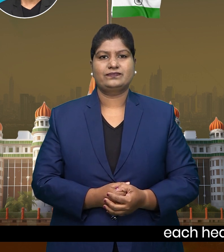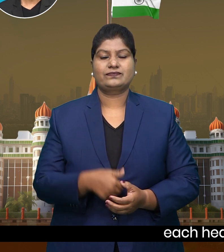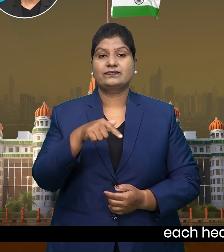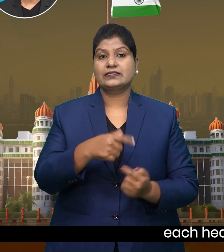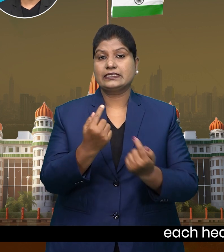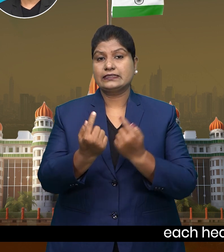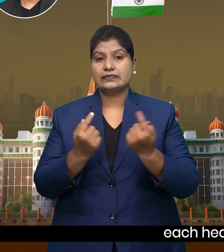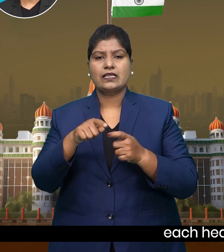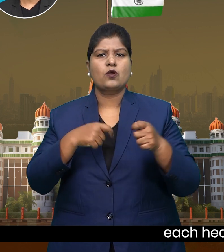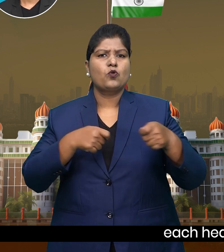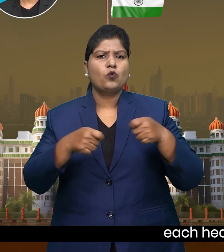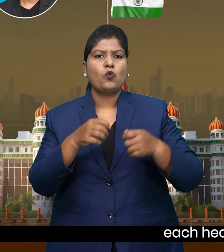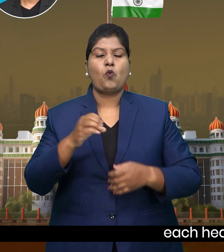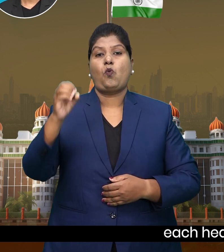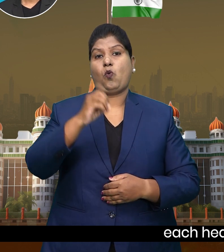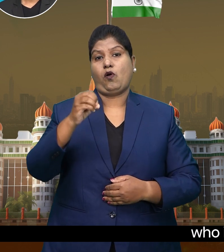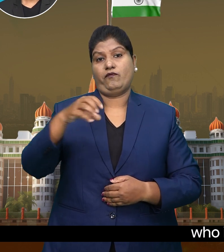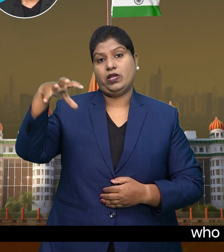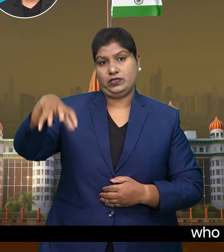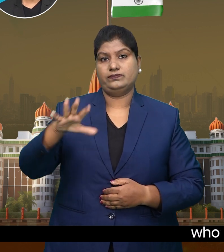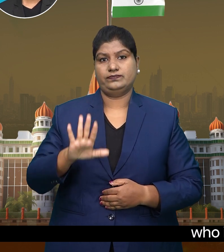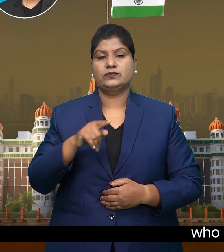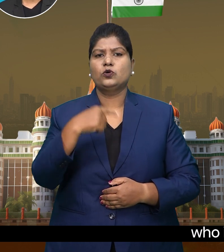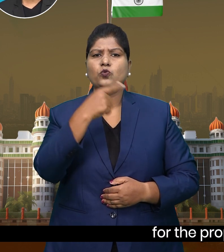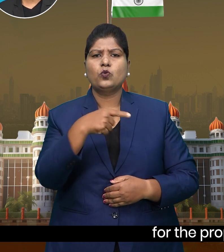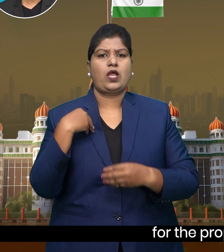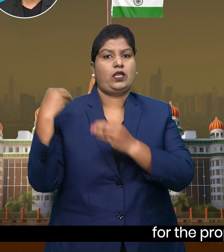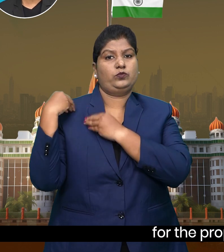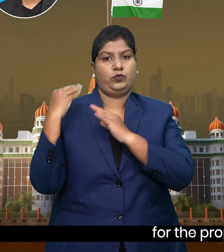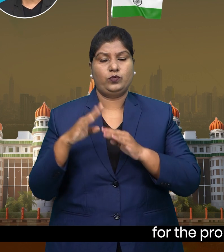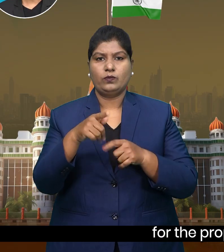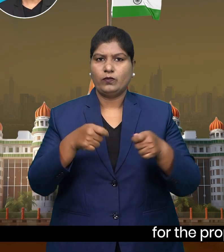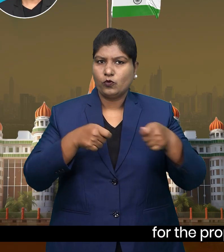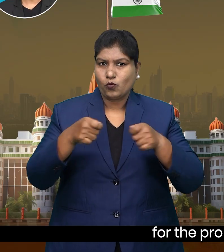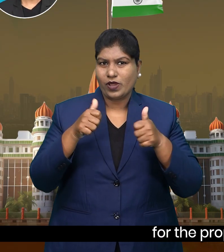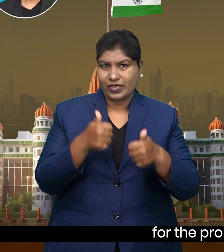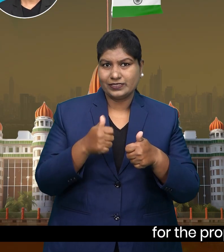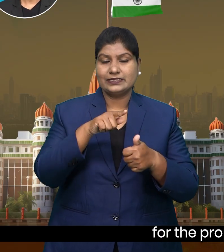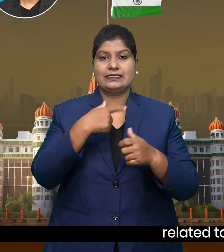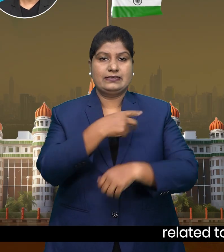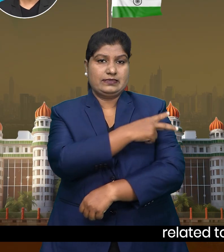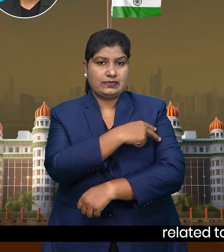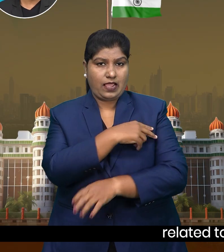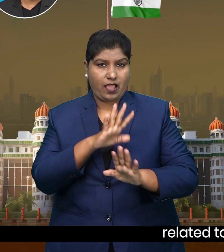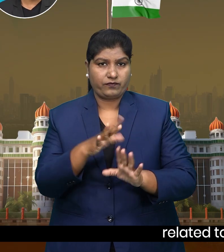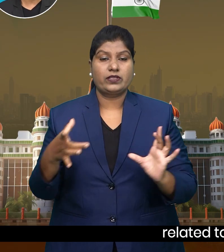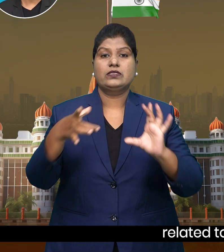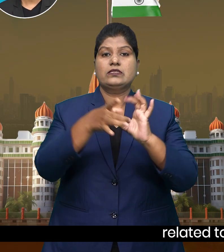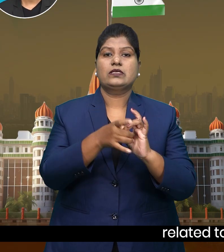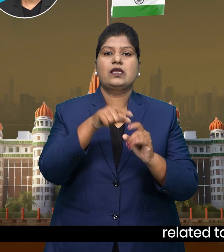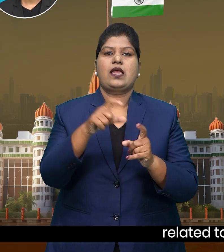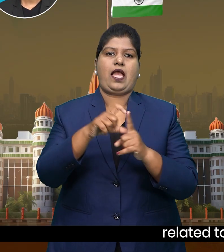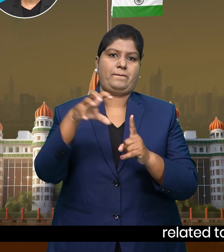each headed by an office who is responsible for the proper work of the staff related to that